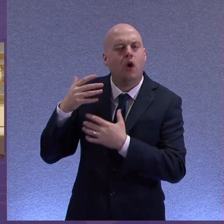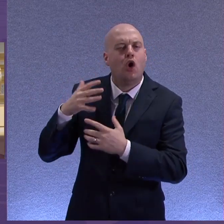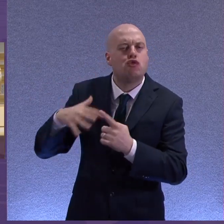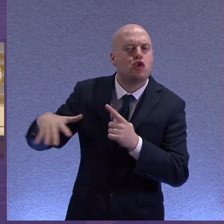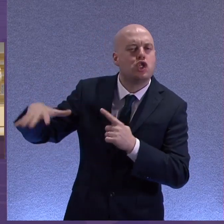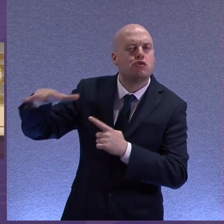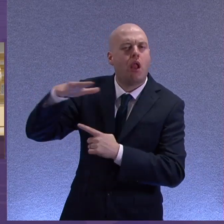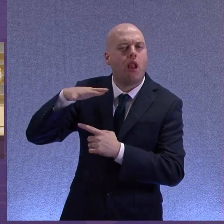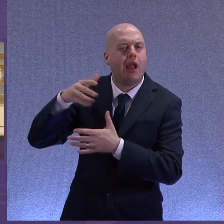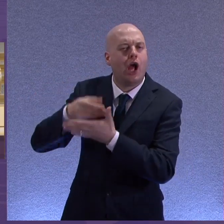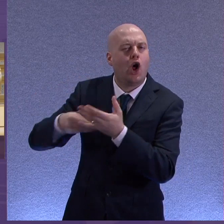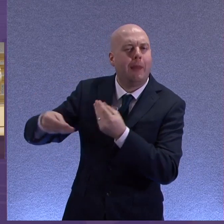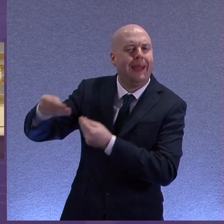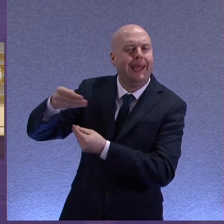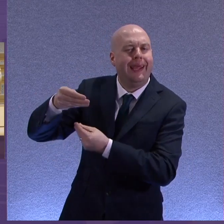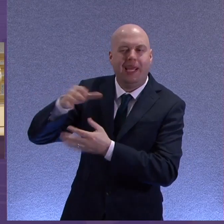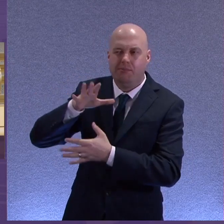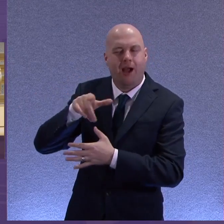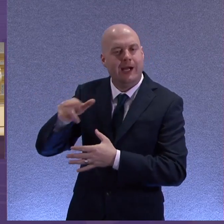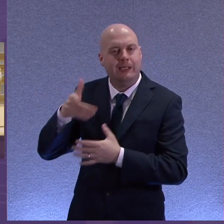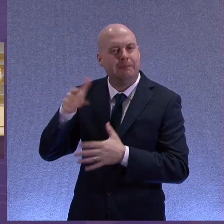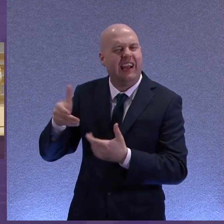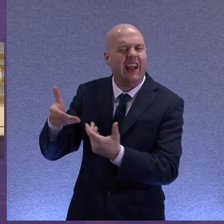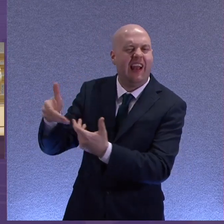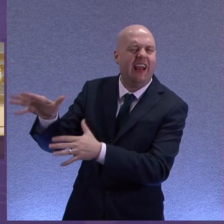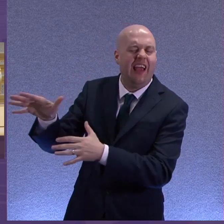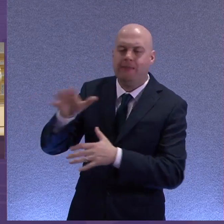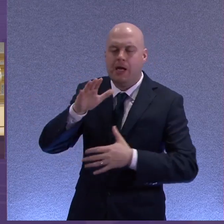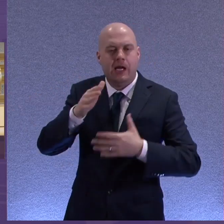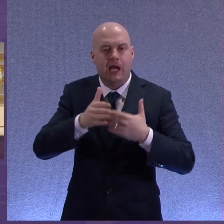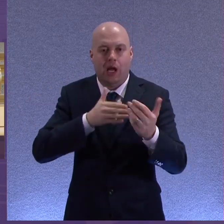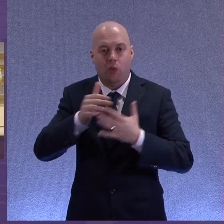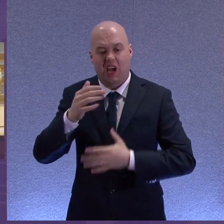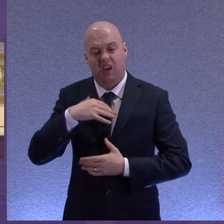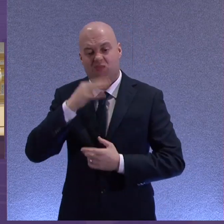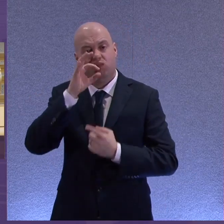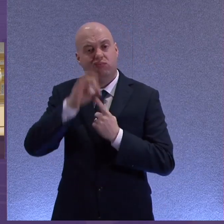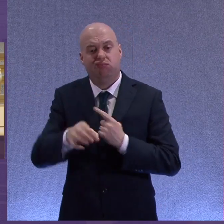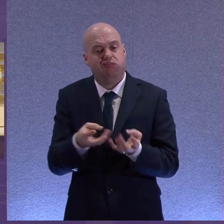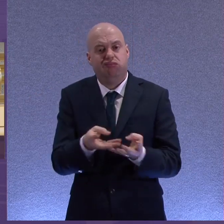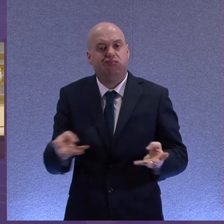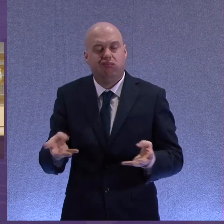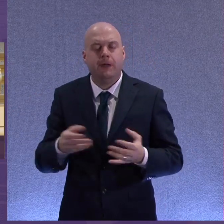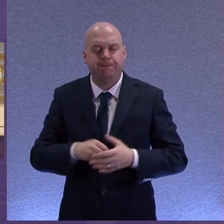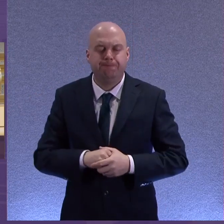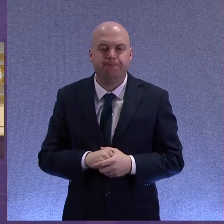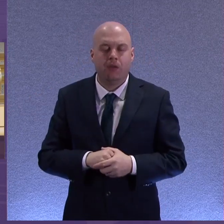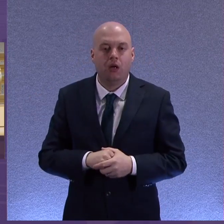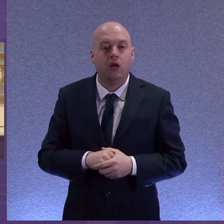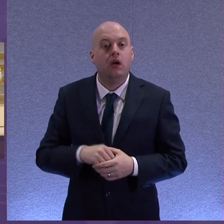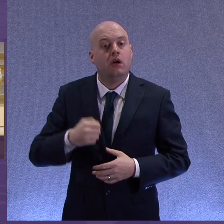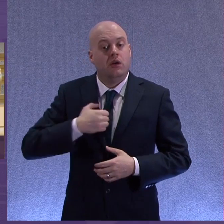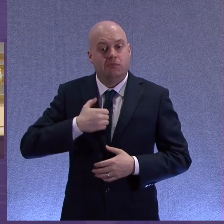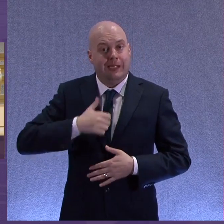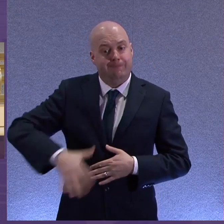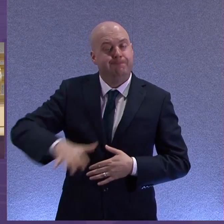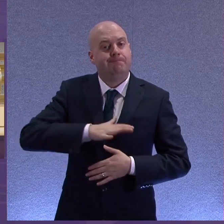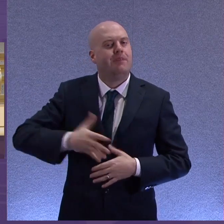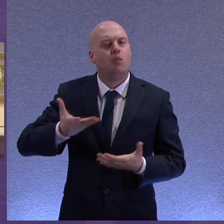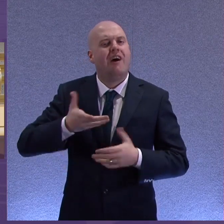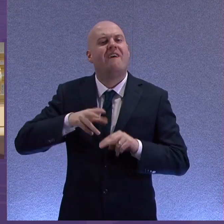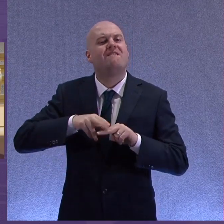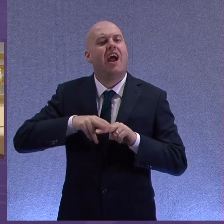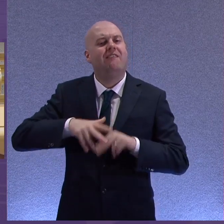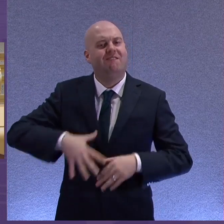answer it. There are soft fruit growers in my region in Perthshire and Fife who at the moment are very concerned about the availability of